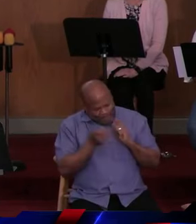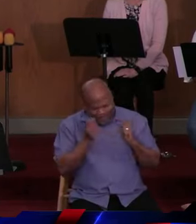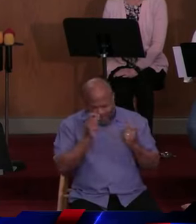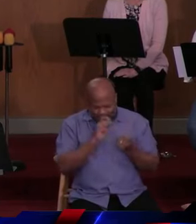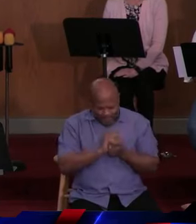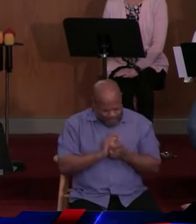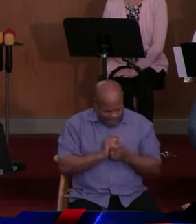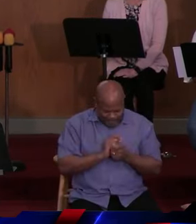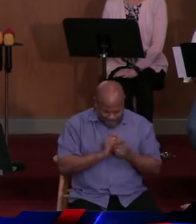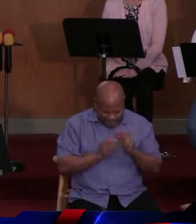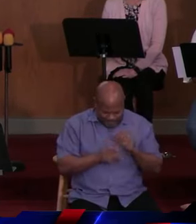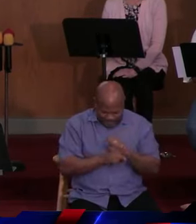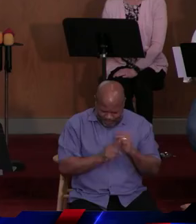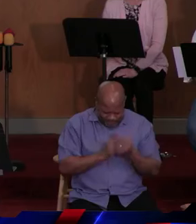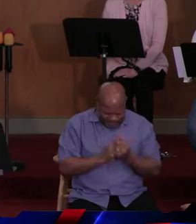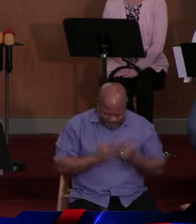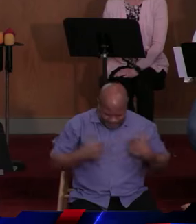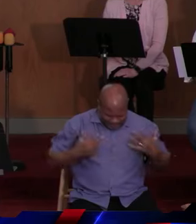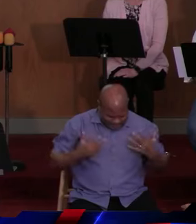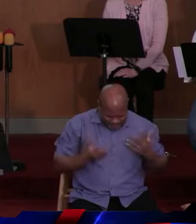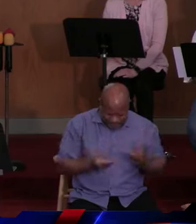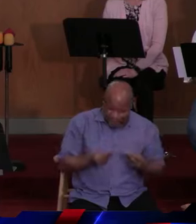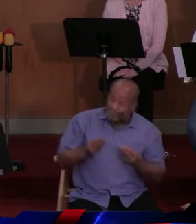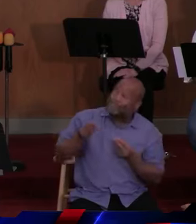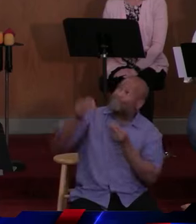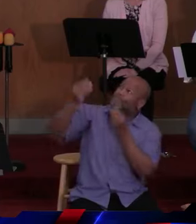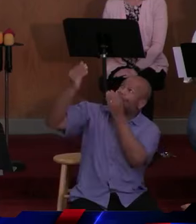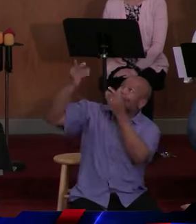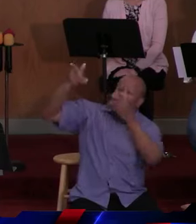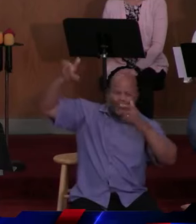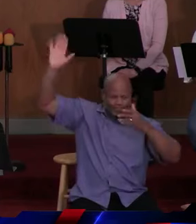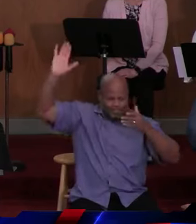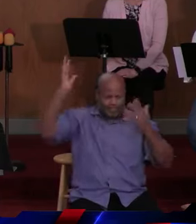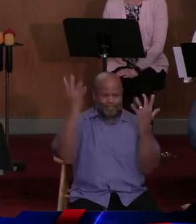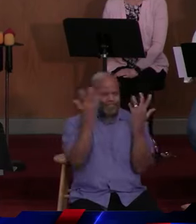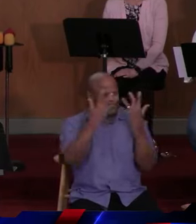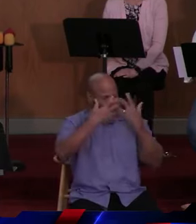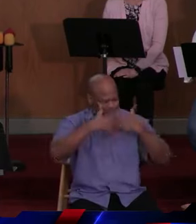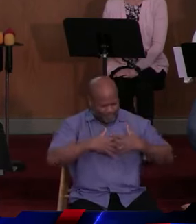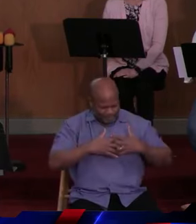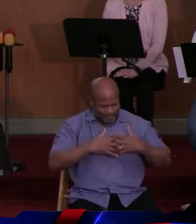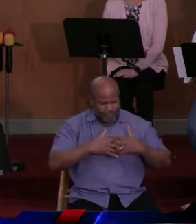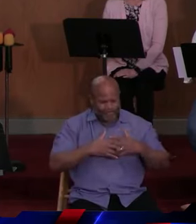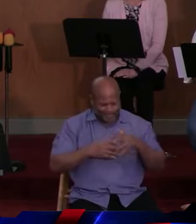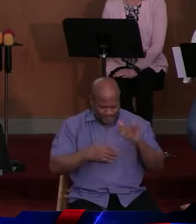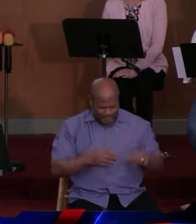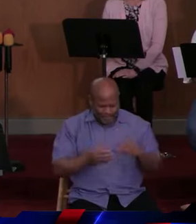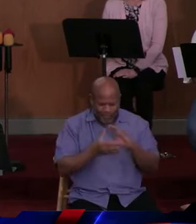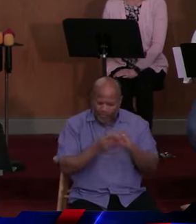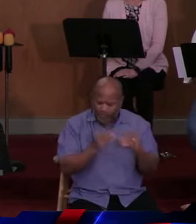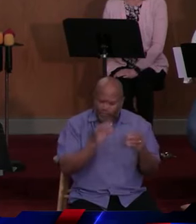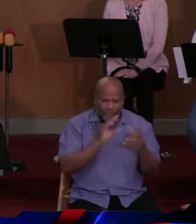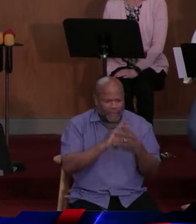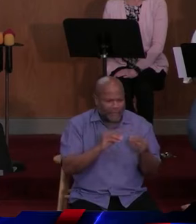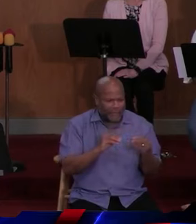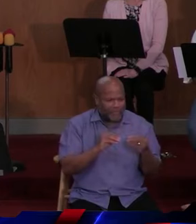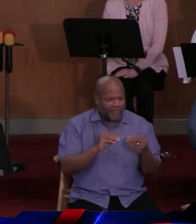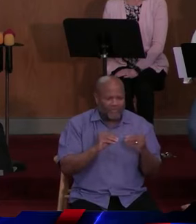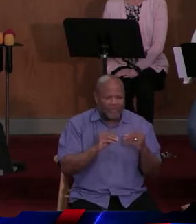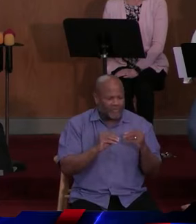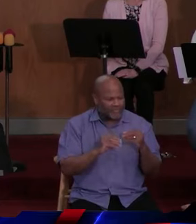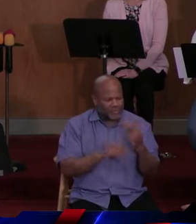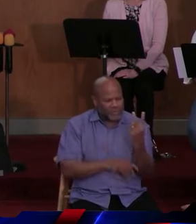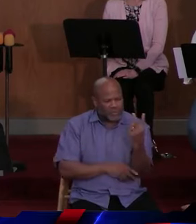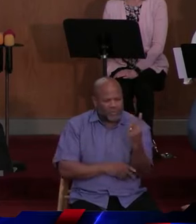over to God and let him work it out. Our entire witness is built on that same story, coming from those